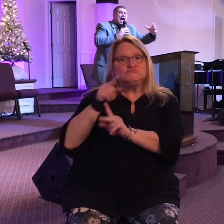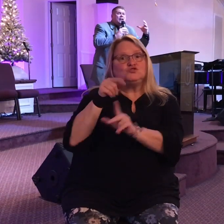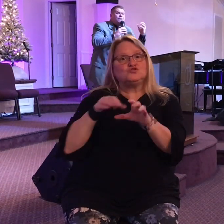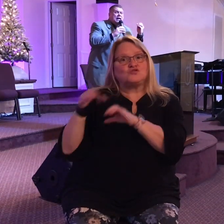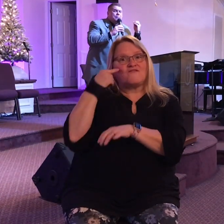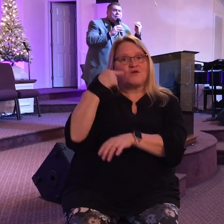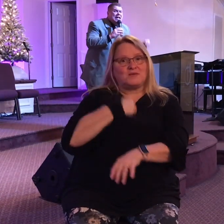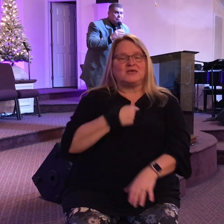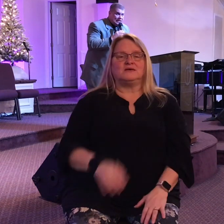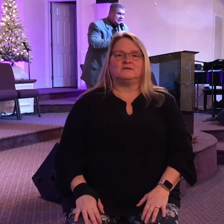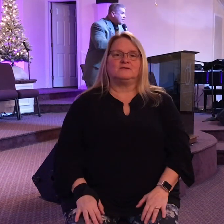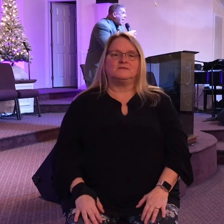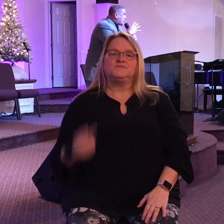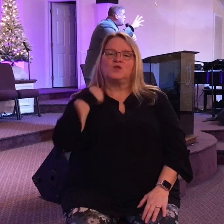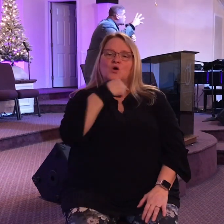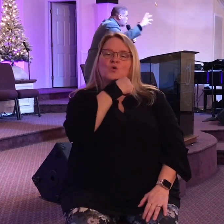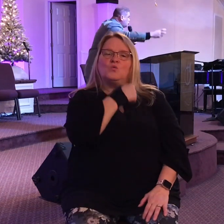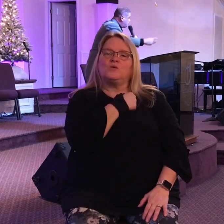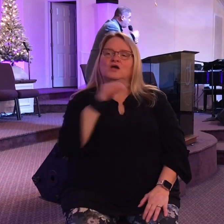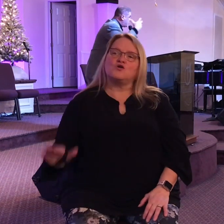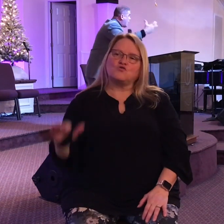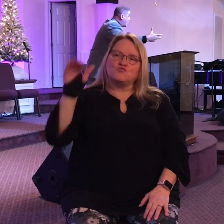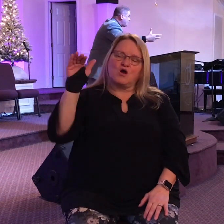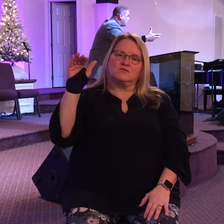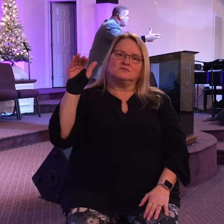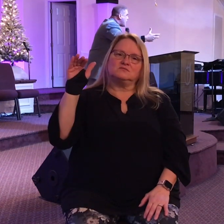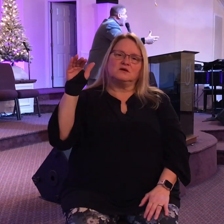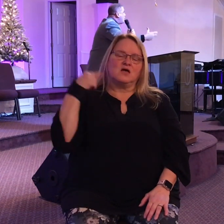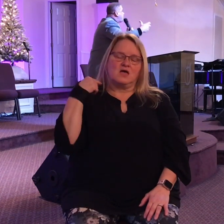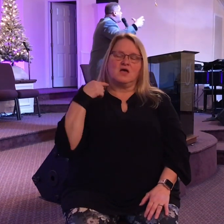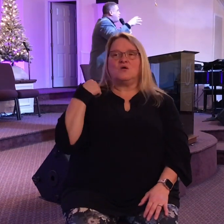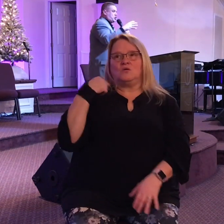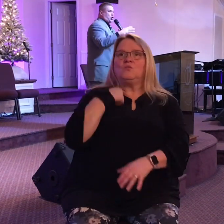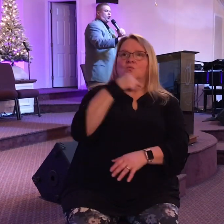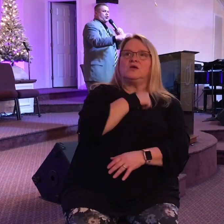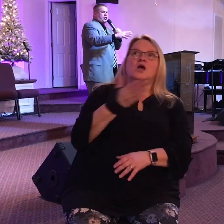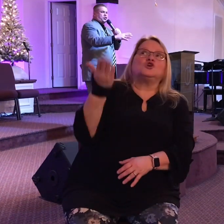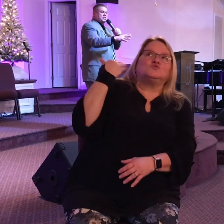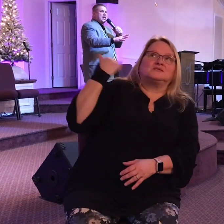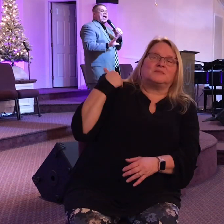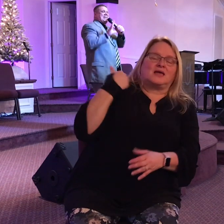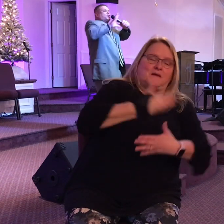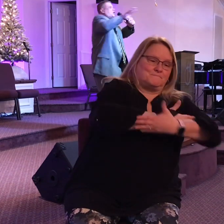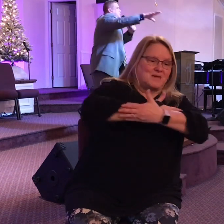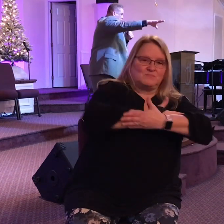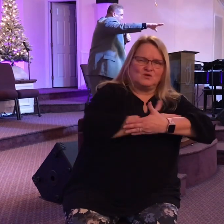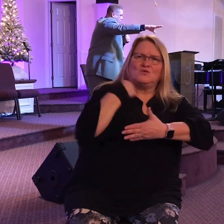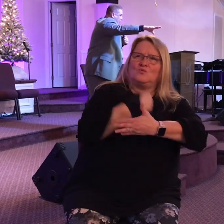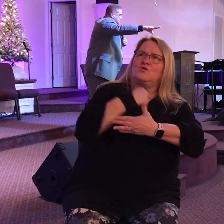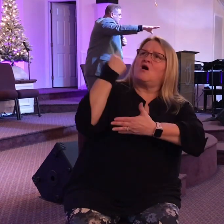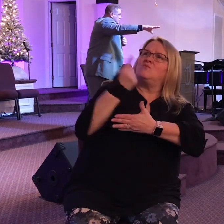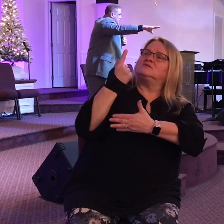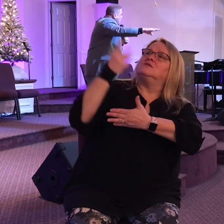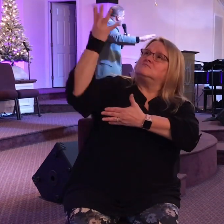grow out of being babies that consume from God, and we become mature Christians that contribute